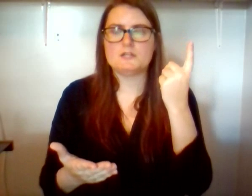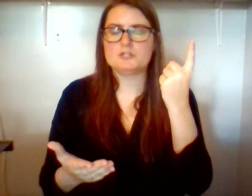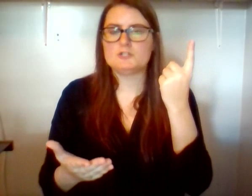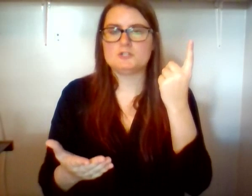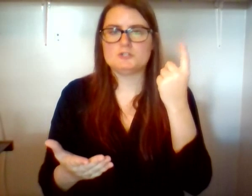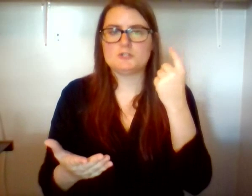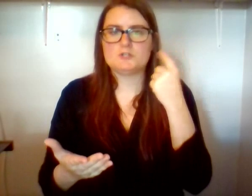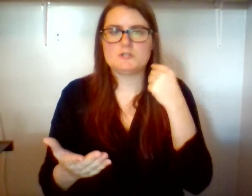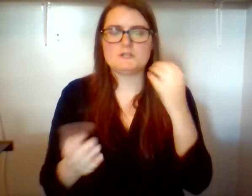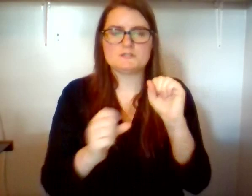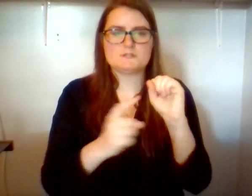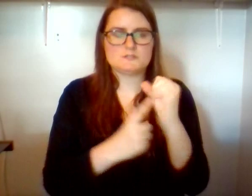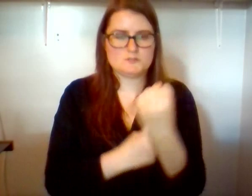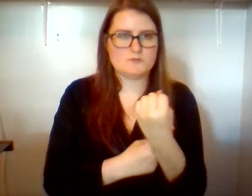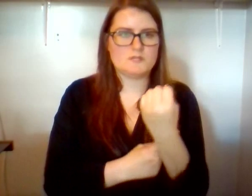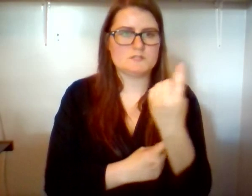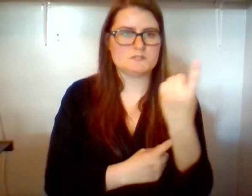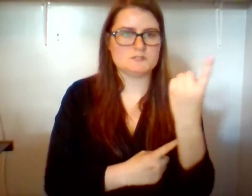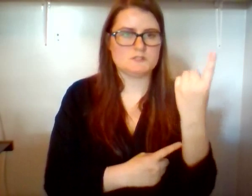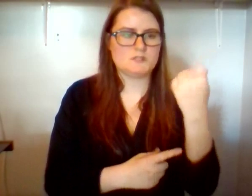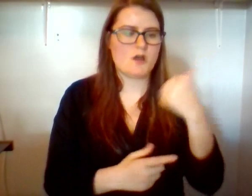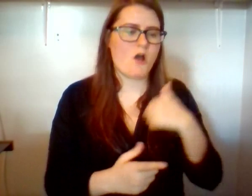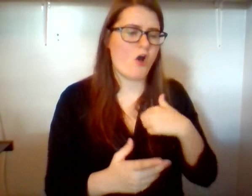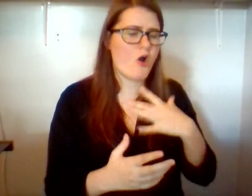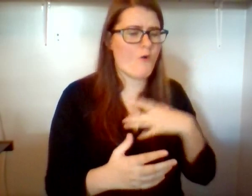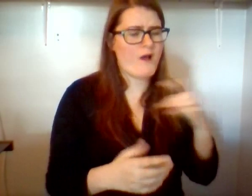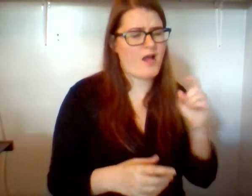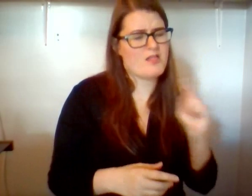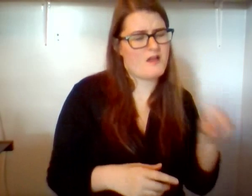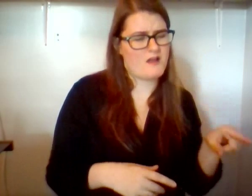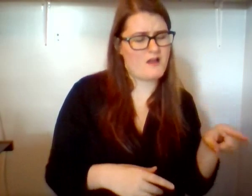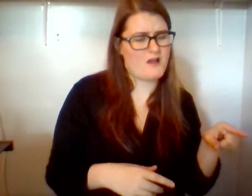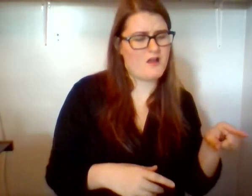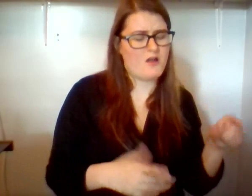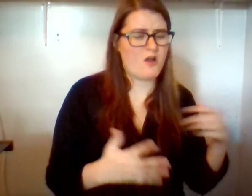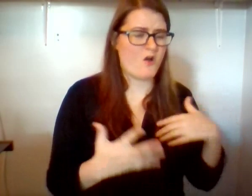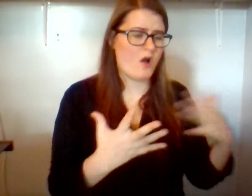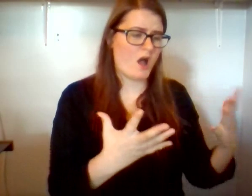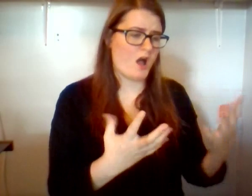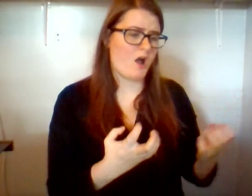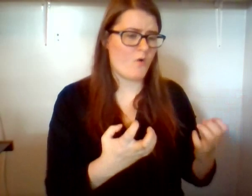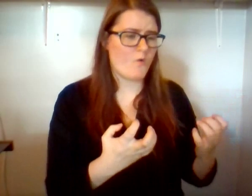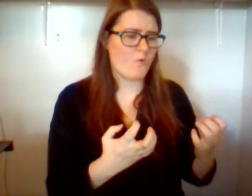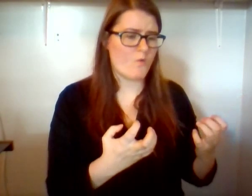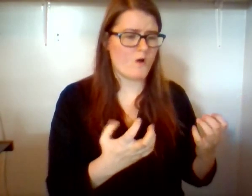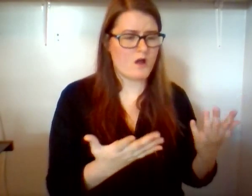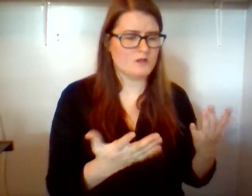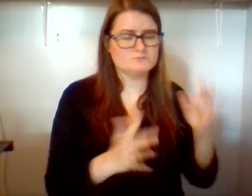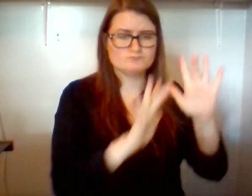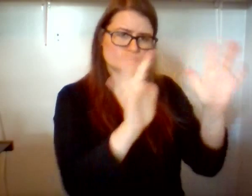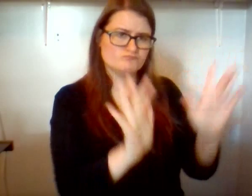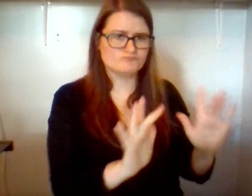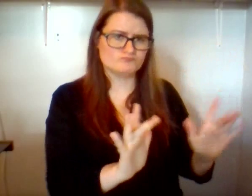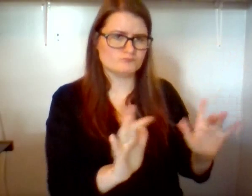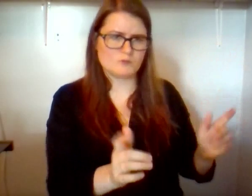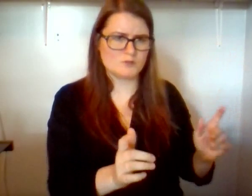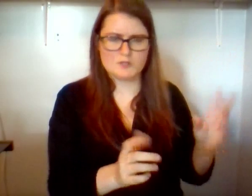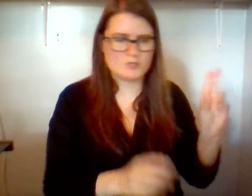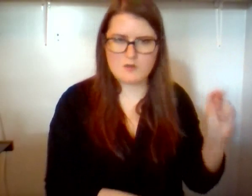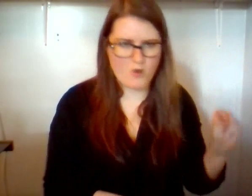is, don't put yourself in a situation where there's an awakening of the desire to go further and